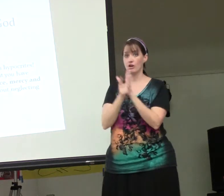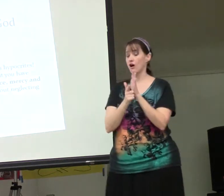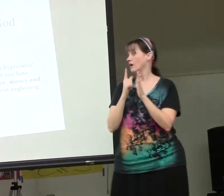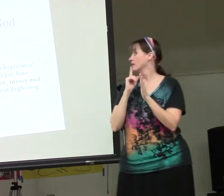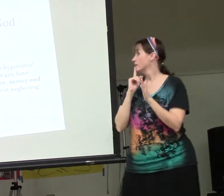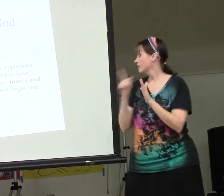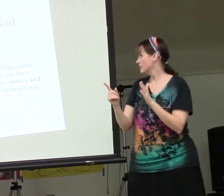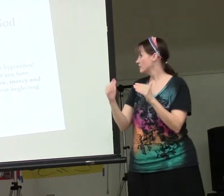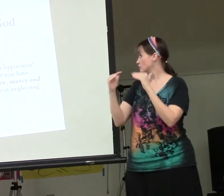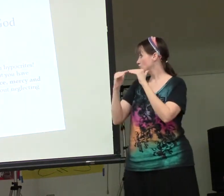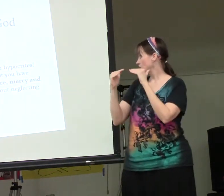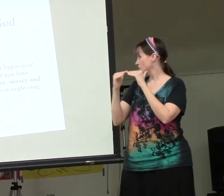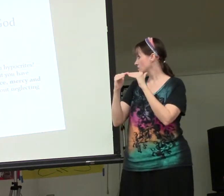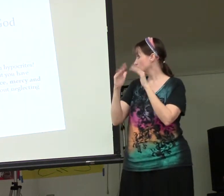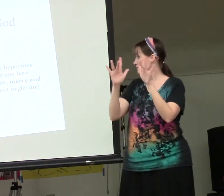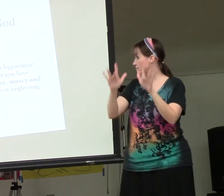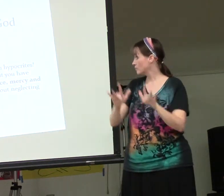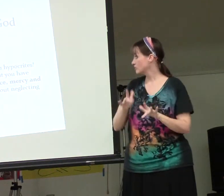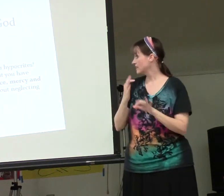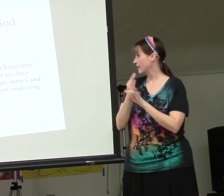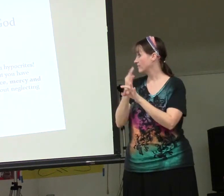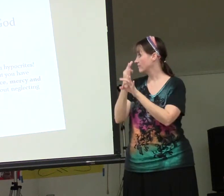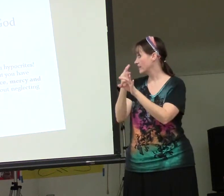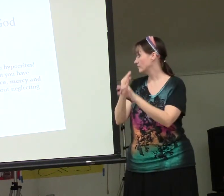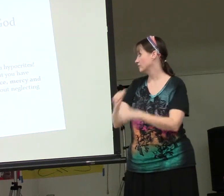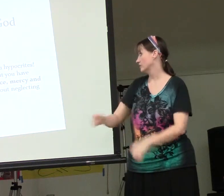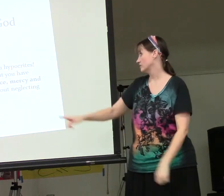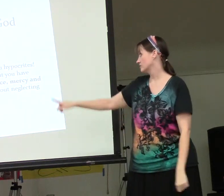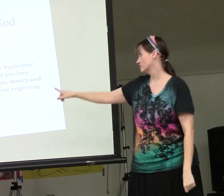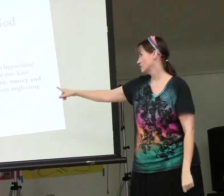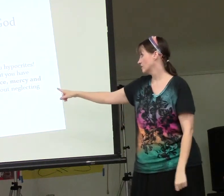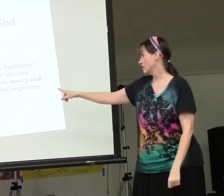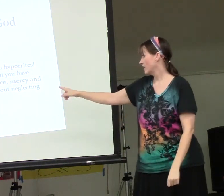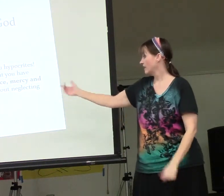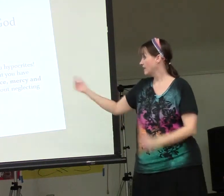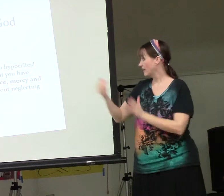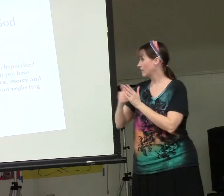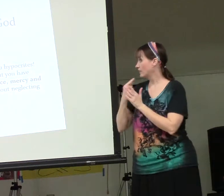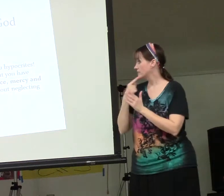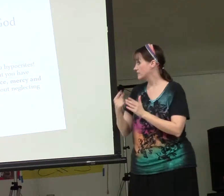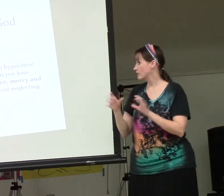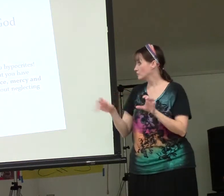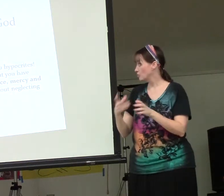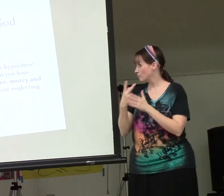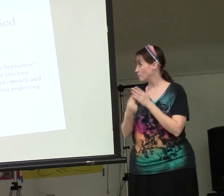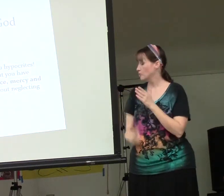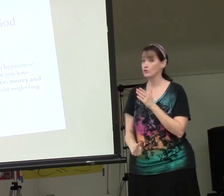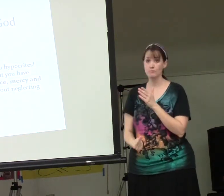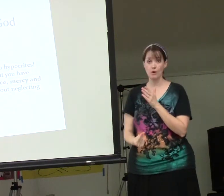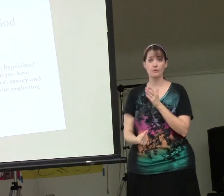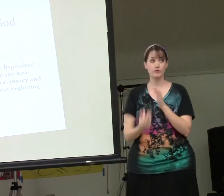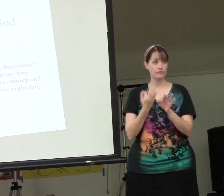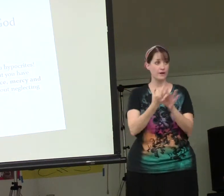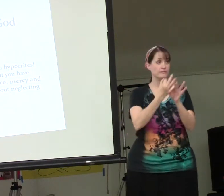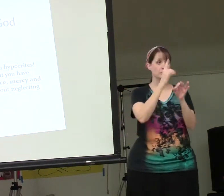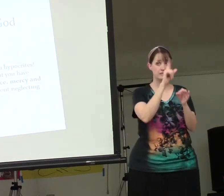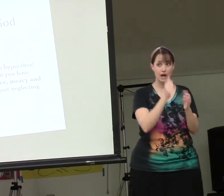law is justice, mercy, and faithfulness. And again, there it said, you do both. You're faithful with